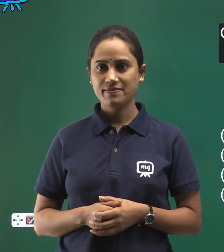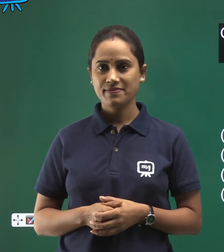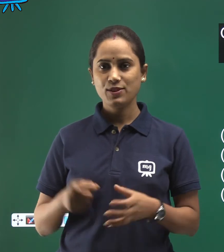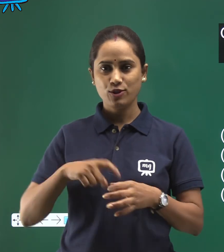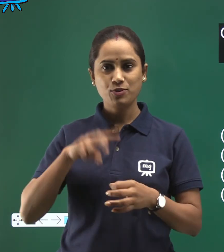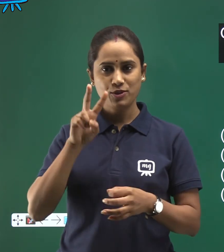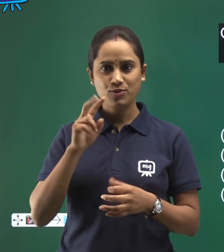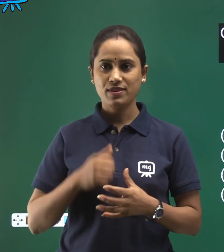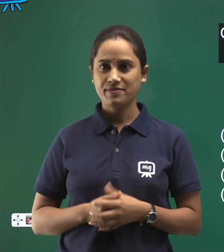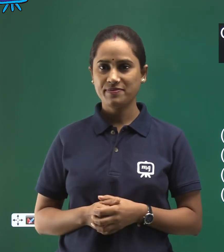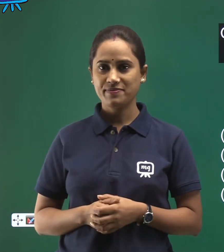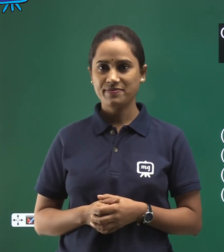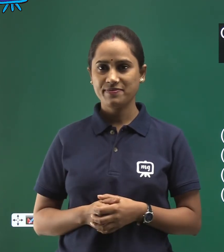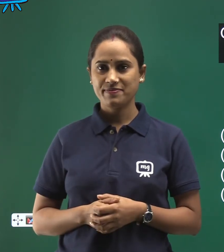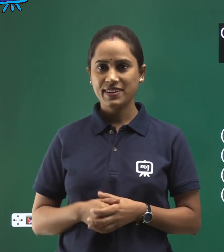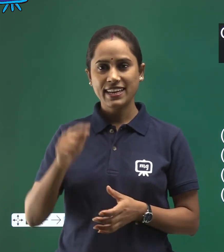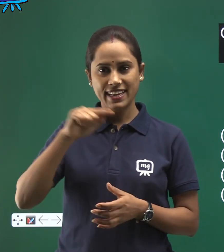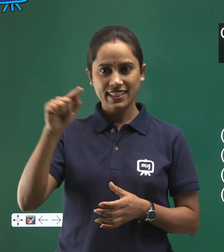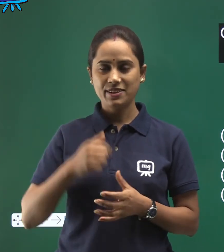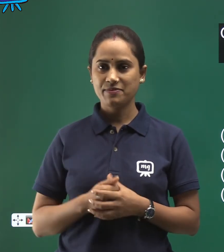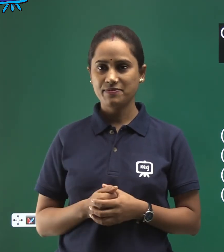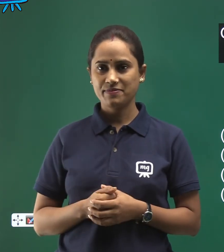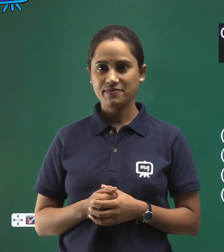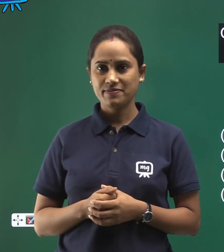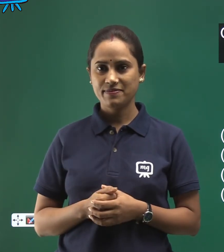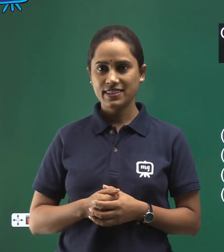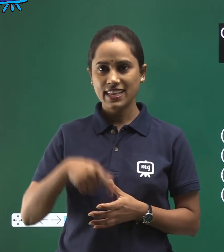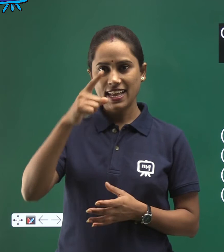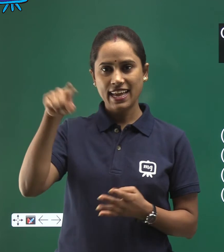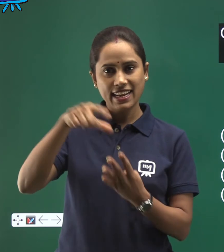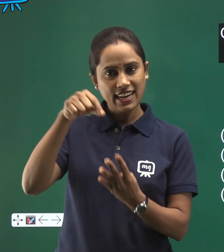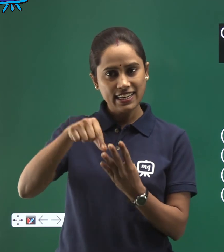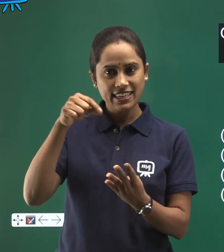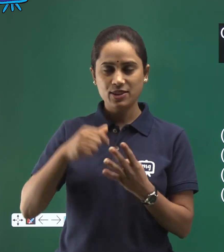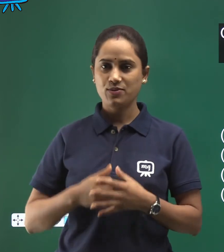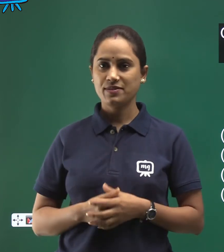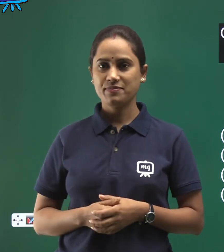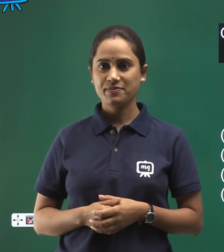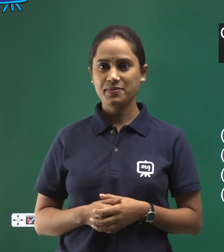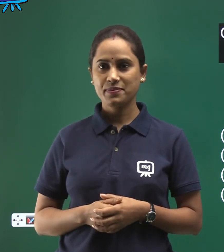Question number 2. Tick the correct alternative.